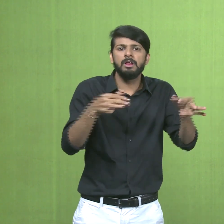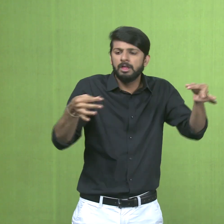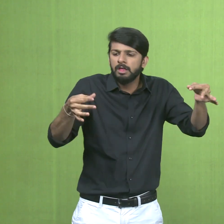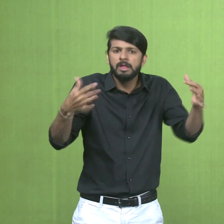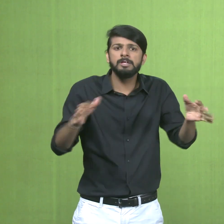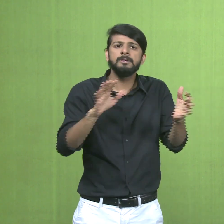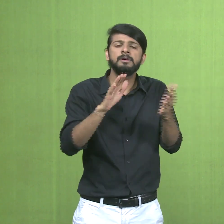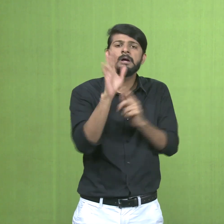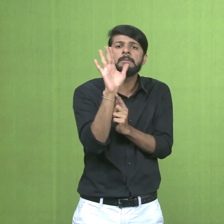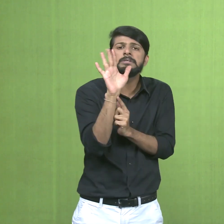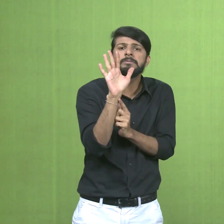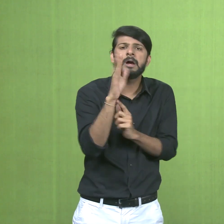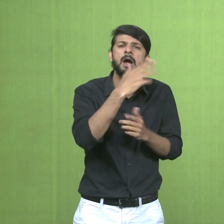quality hemp paper.